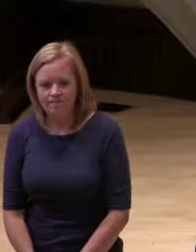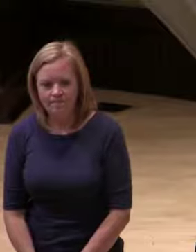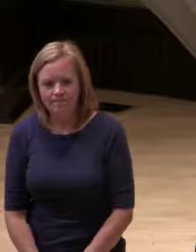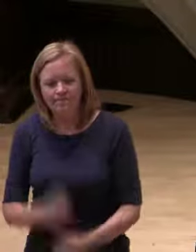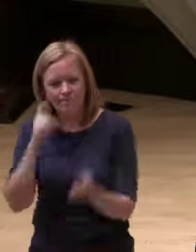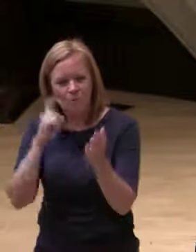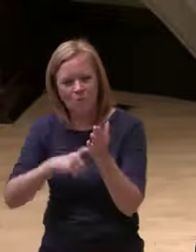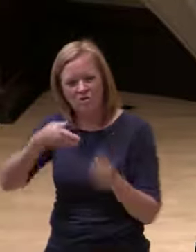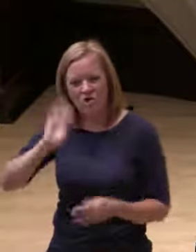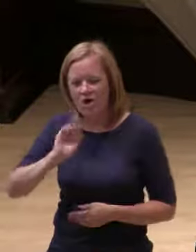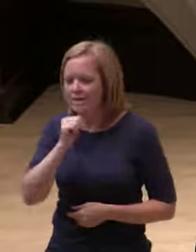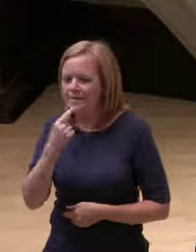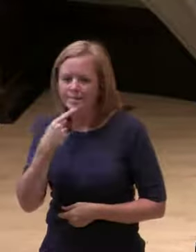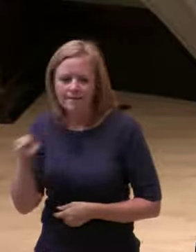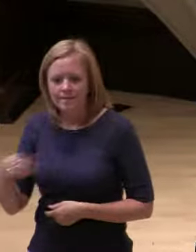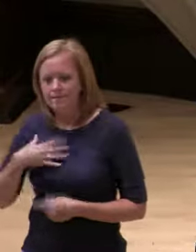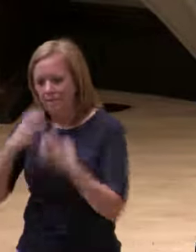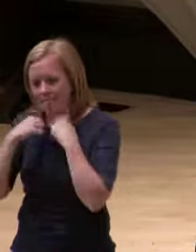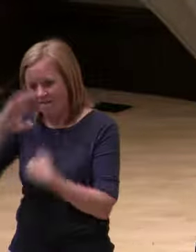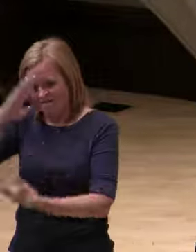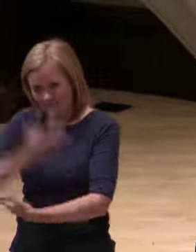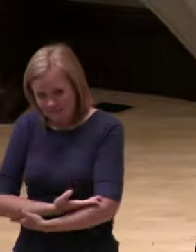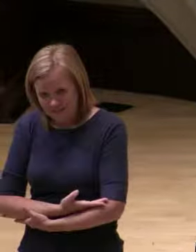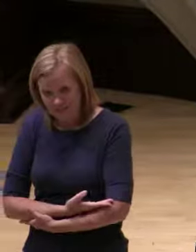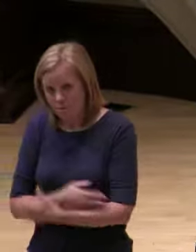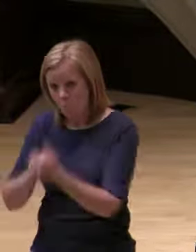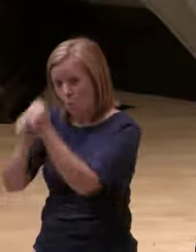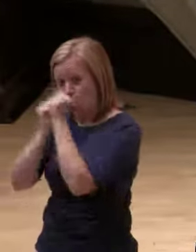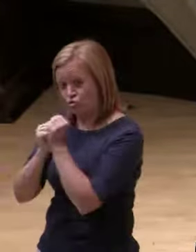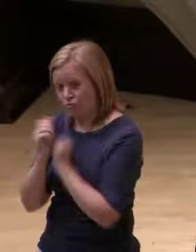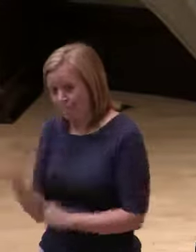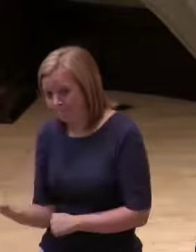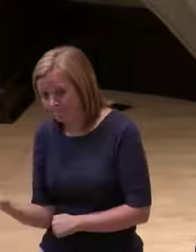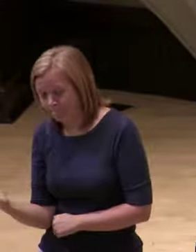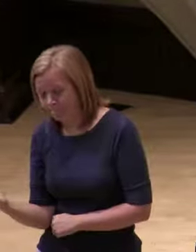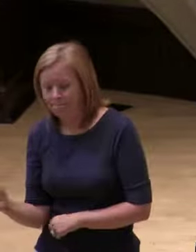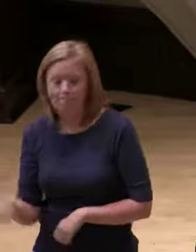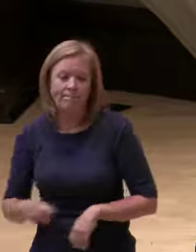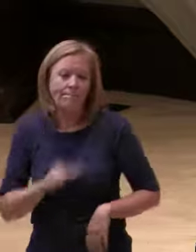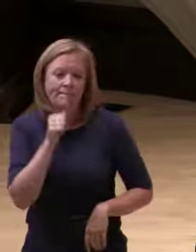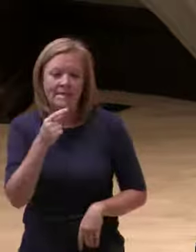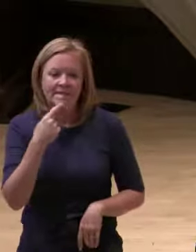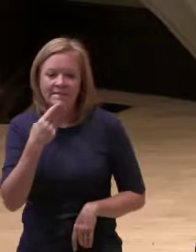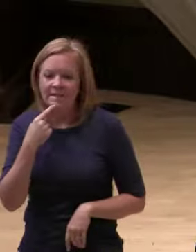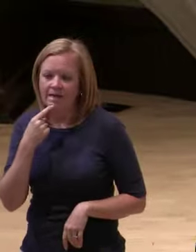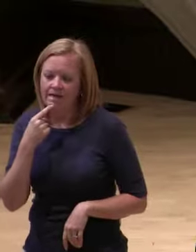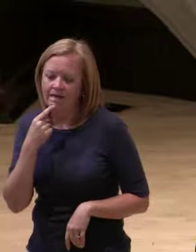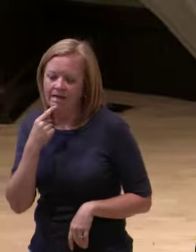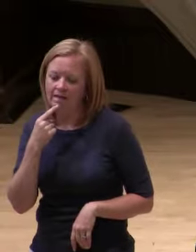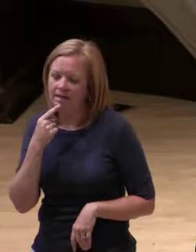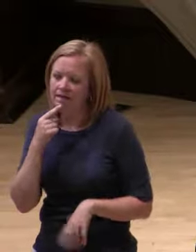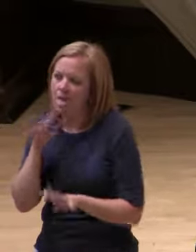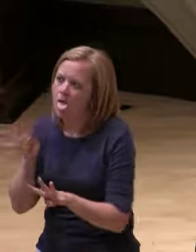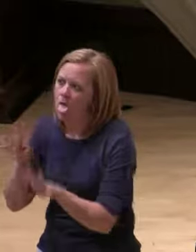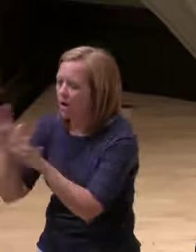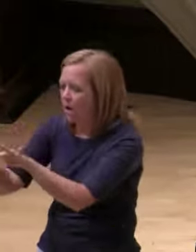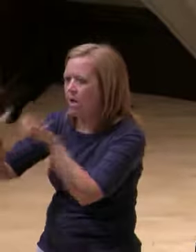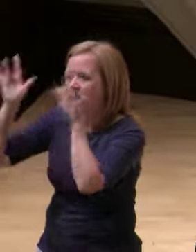Notice that God didn't say, "This is my beloved son, worship him." He didn't say, "Adore him or glorify